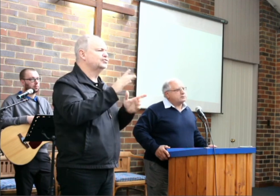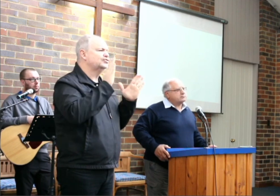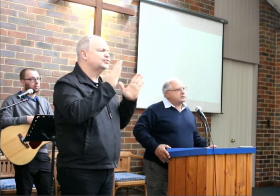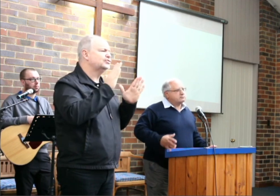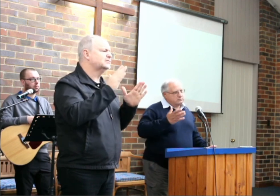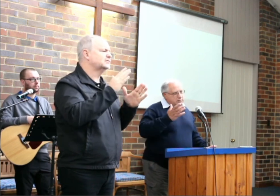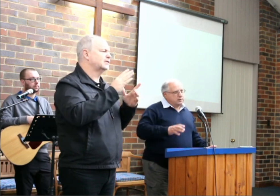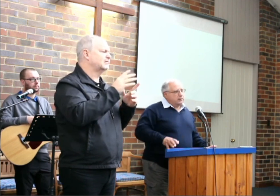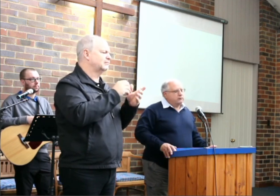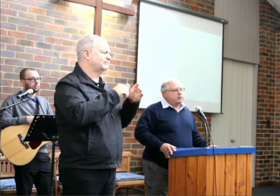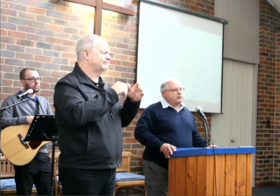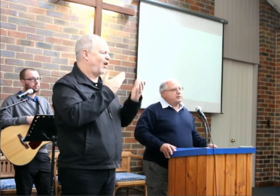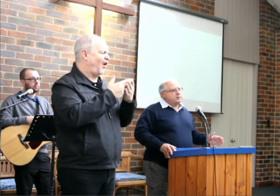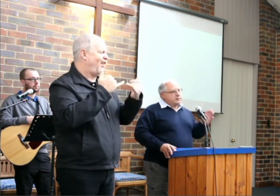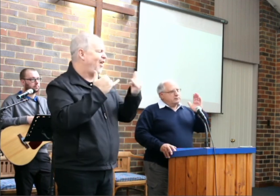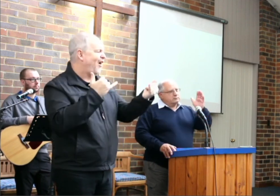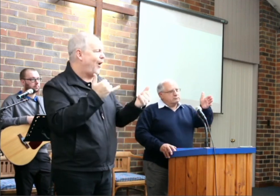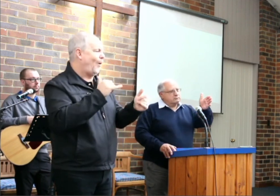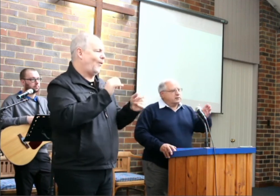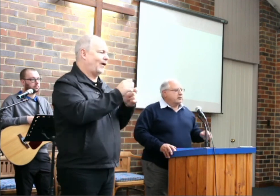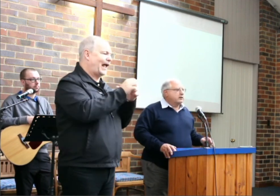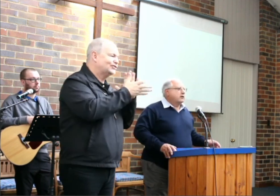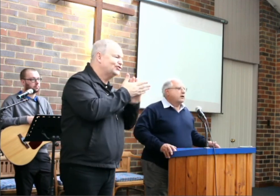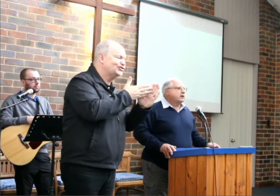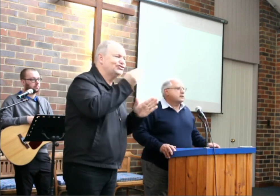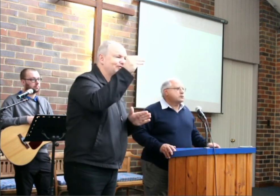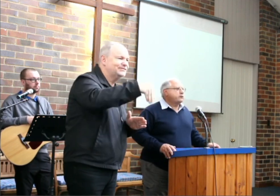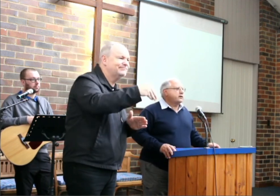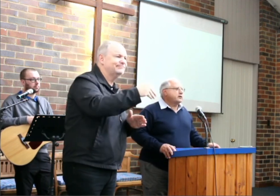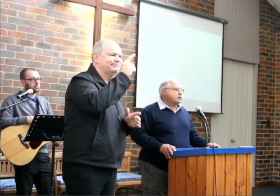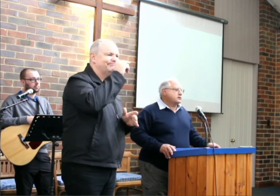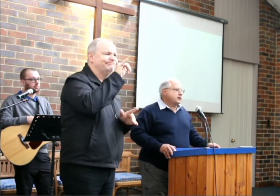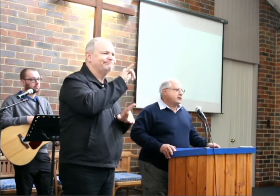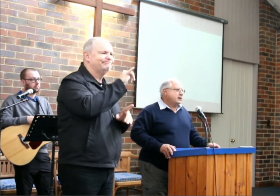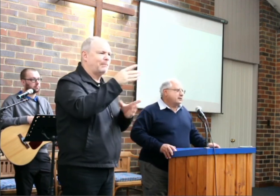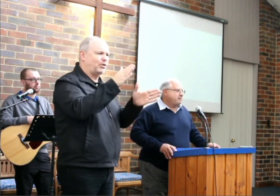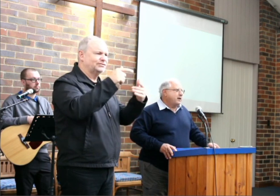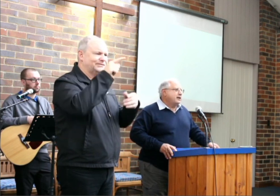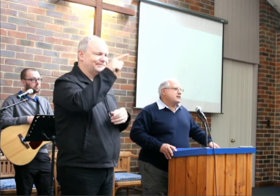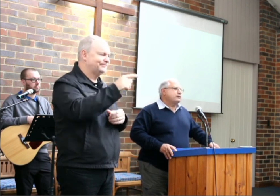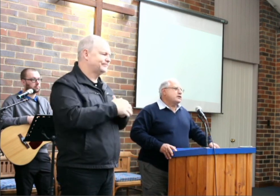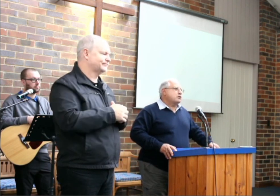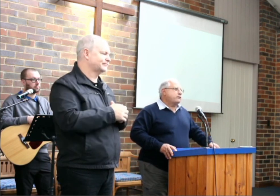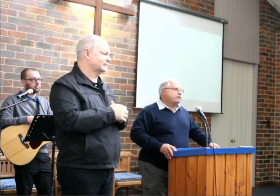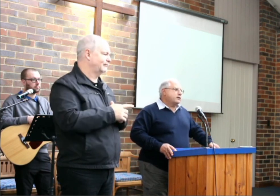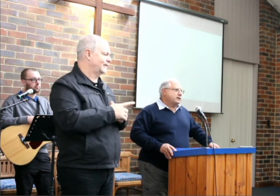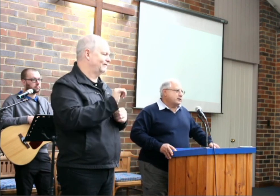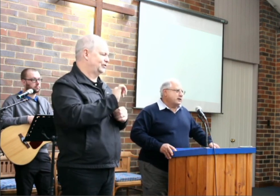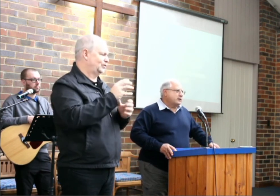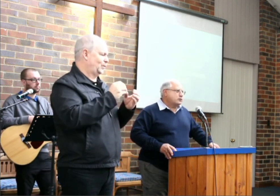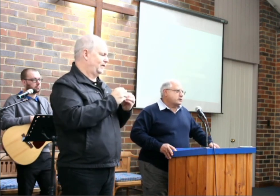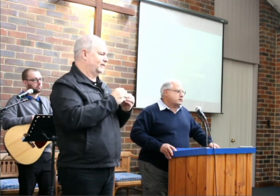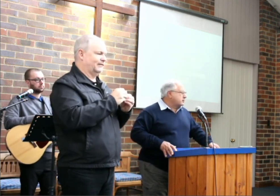account, but if you want to pay money, there is offering box at the end. Let's finish off with the